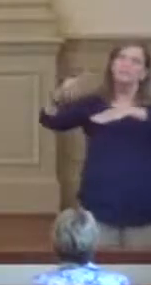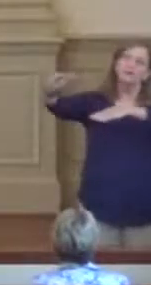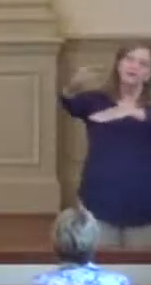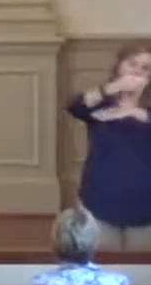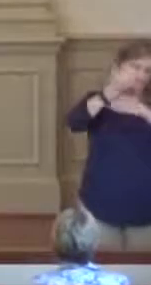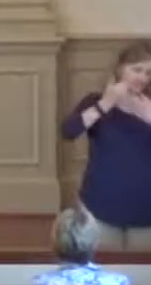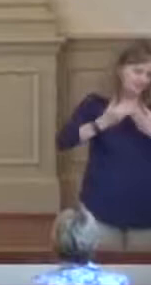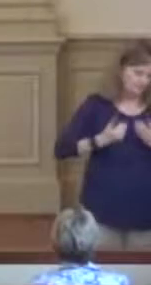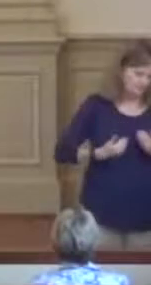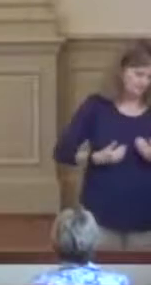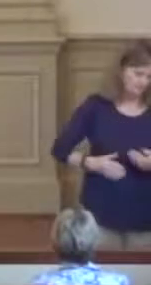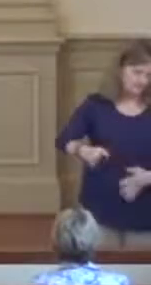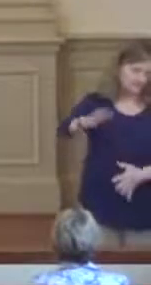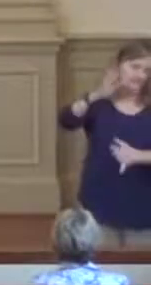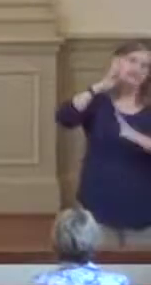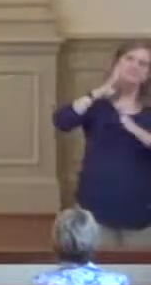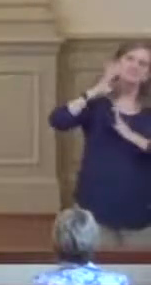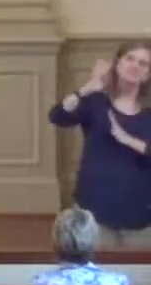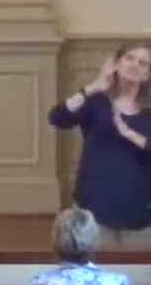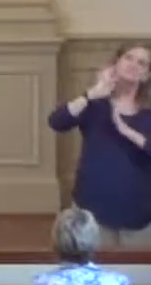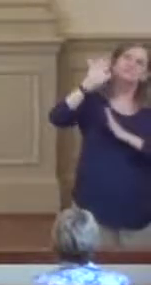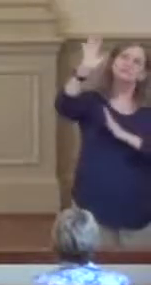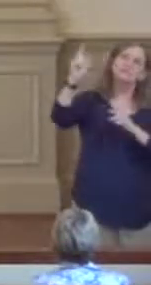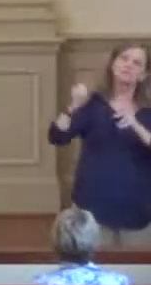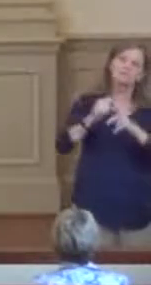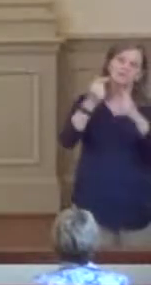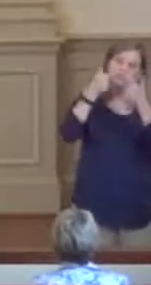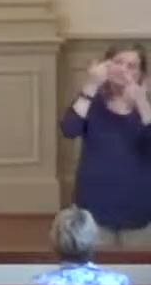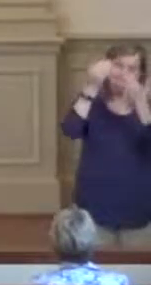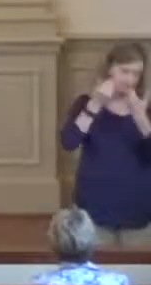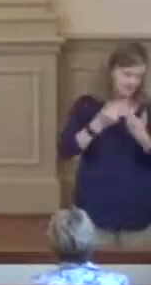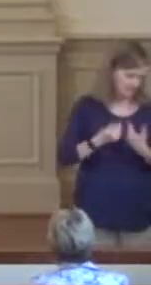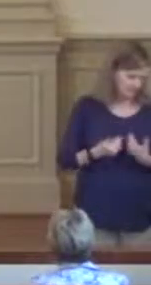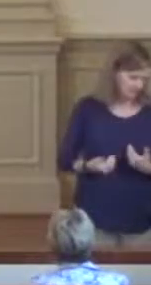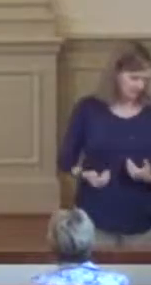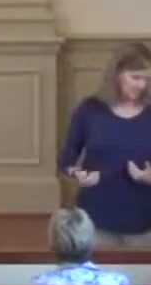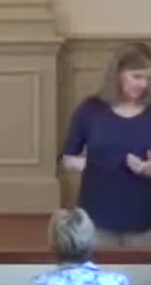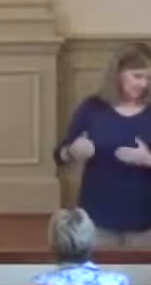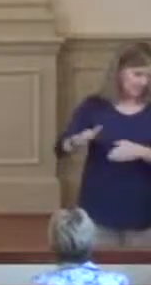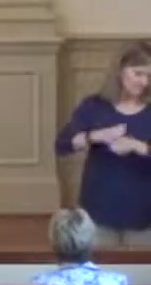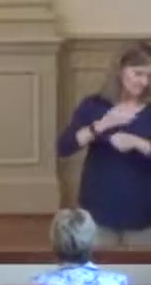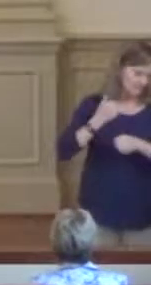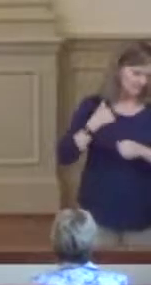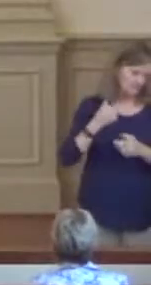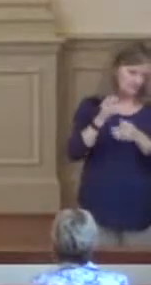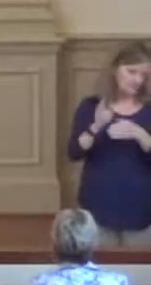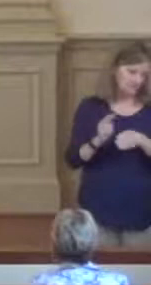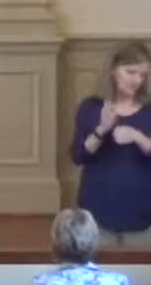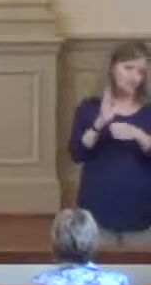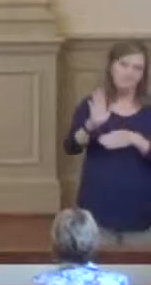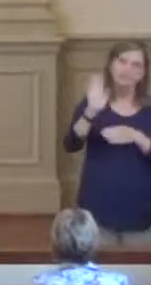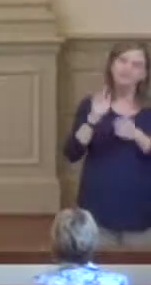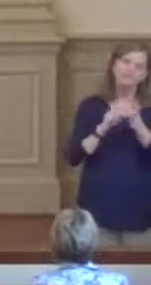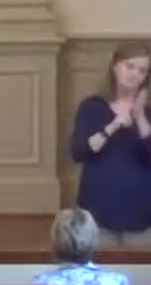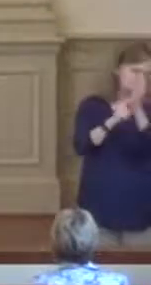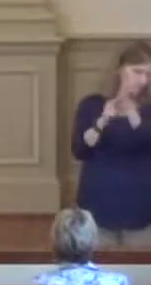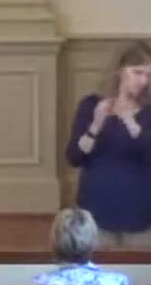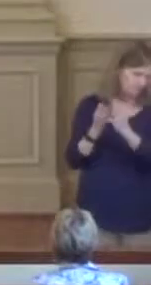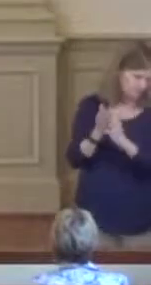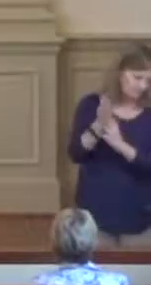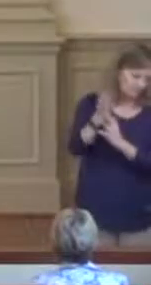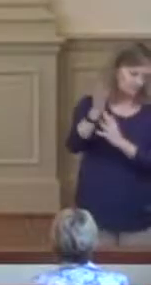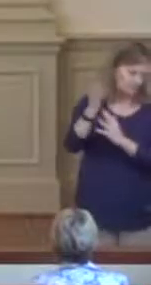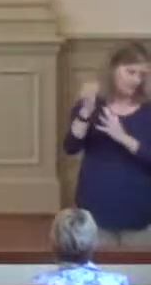God above me, speak your word to me. Fill me, use me, show your love through